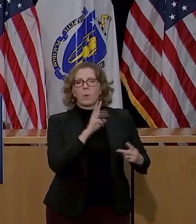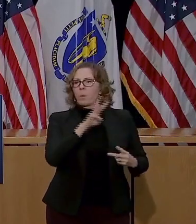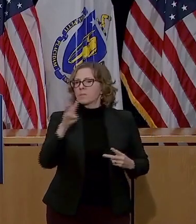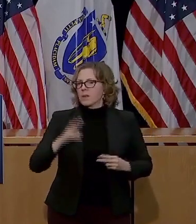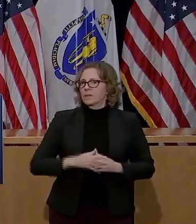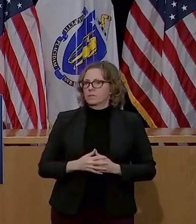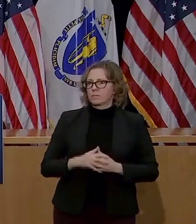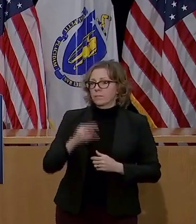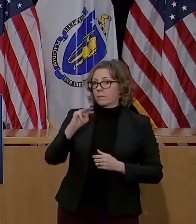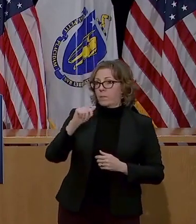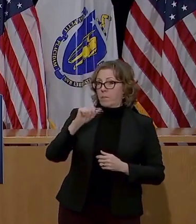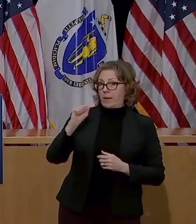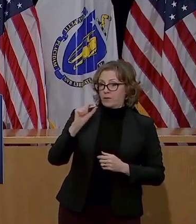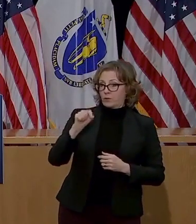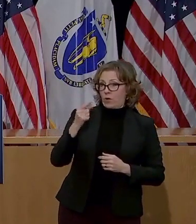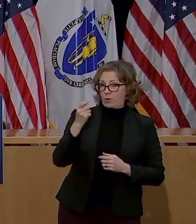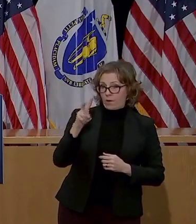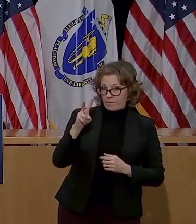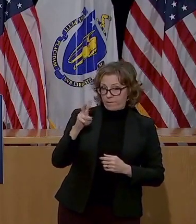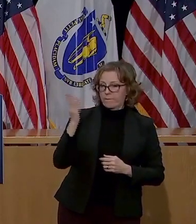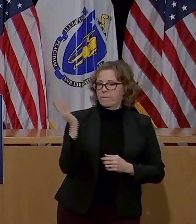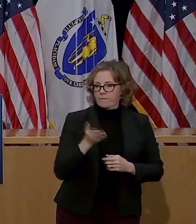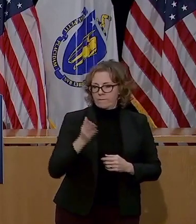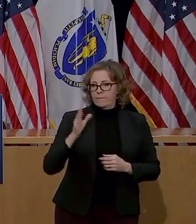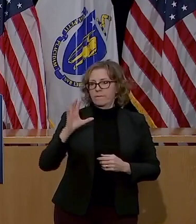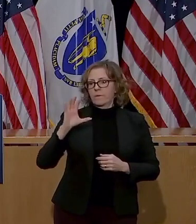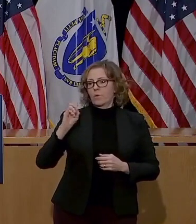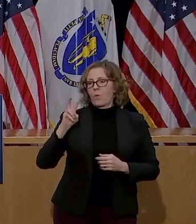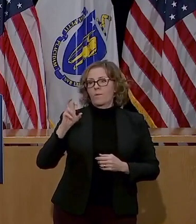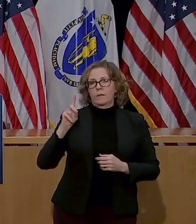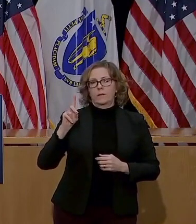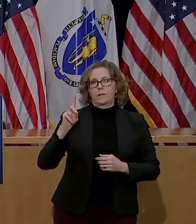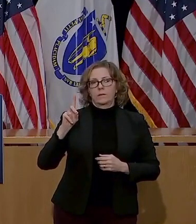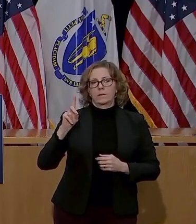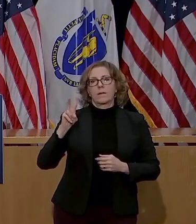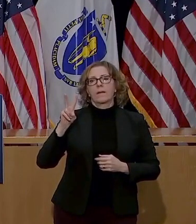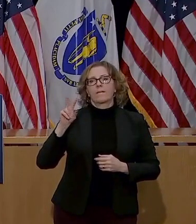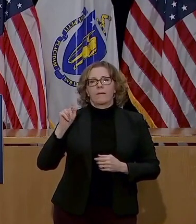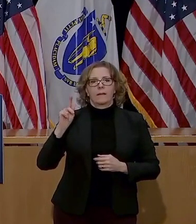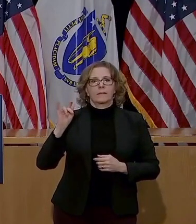I want to run through how residents should approach this process. Visit